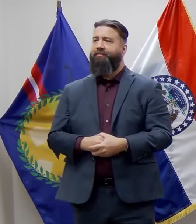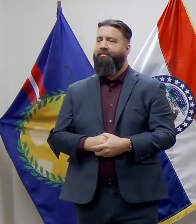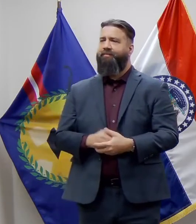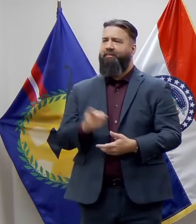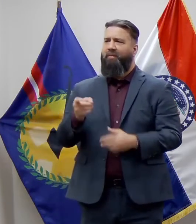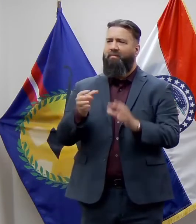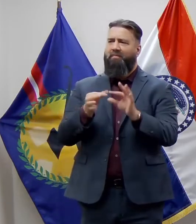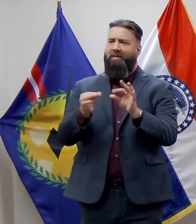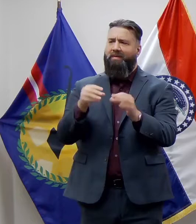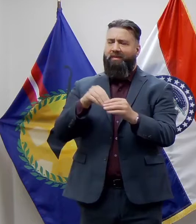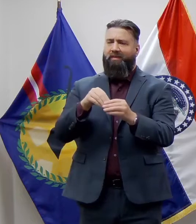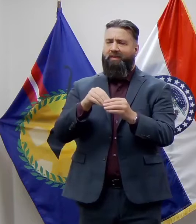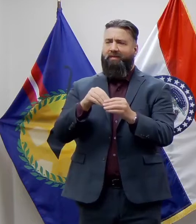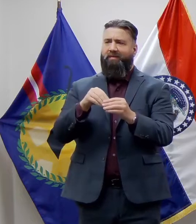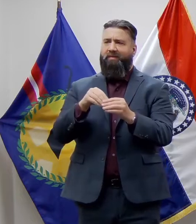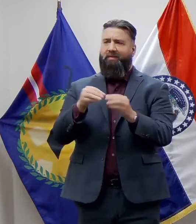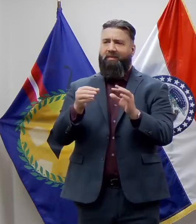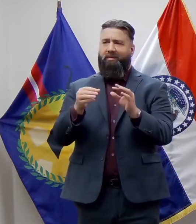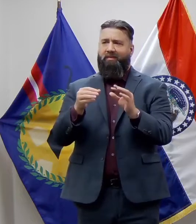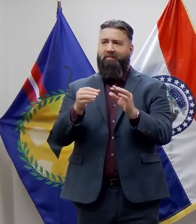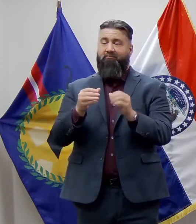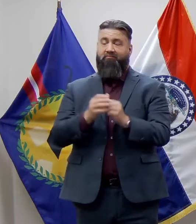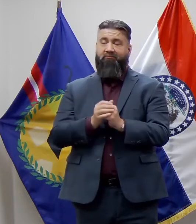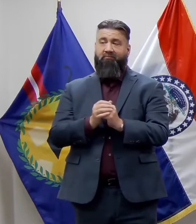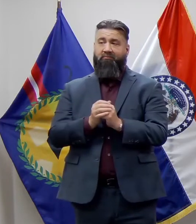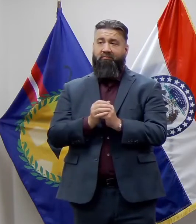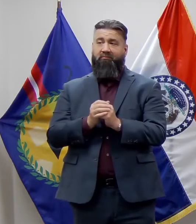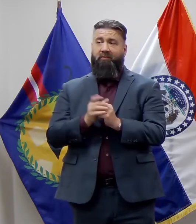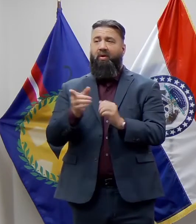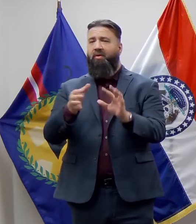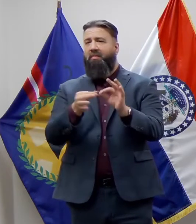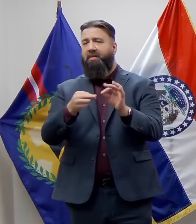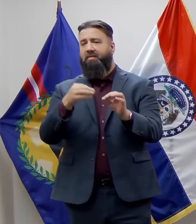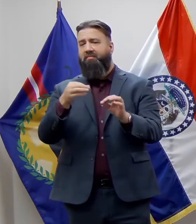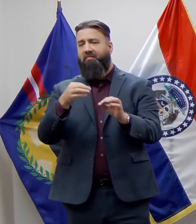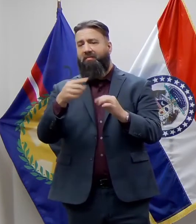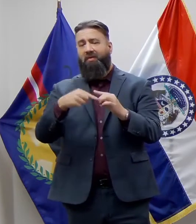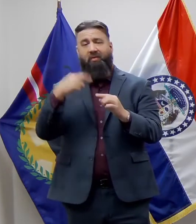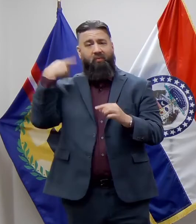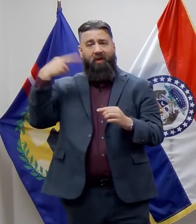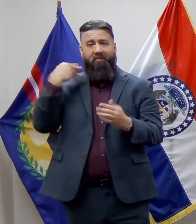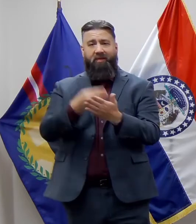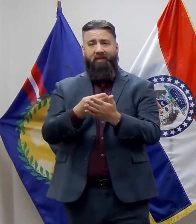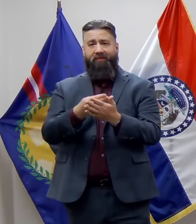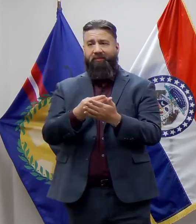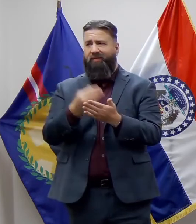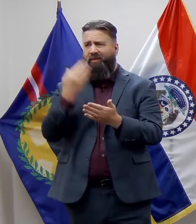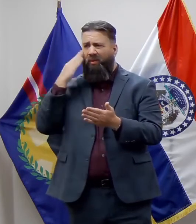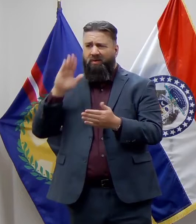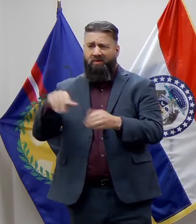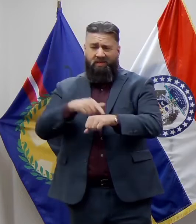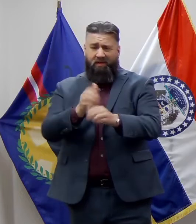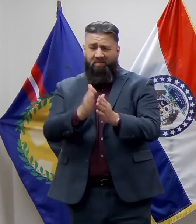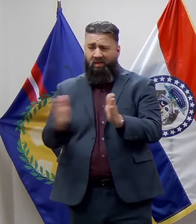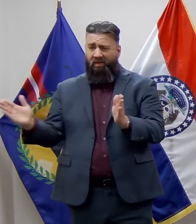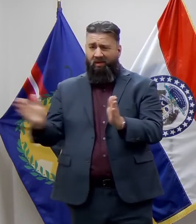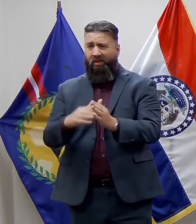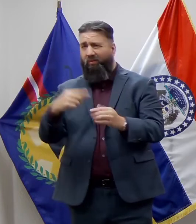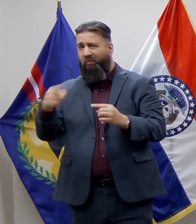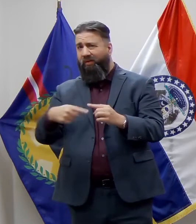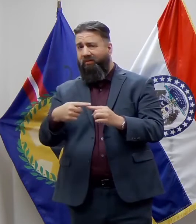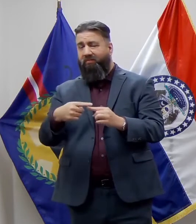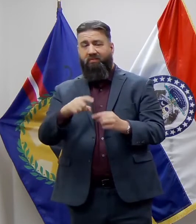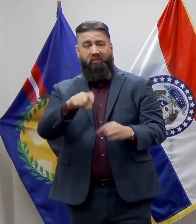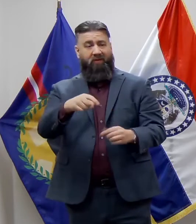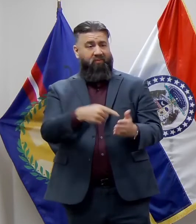comments, do you have any timeline for when we might know anything about the Rams money? No timeline, no. Is there any requirement for